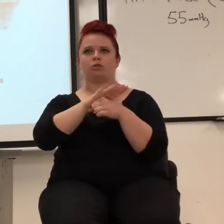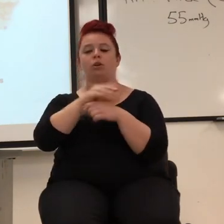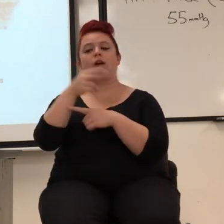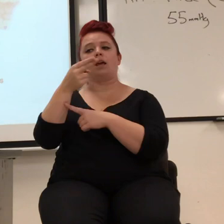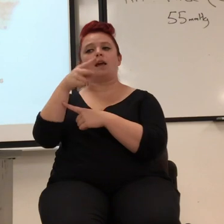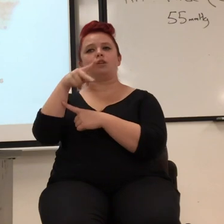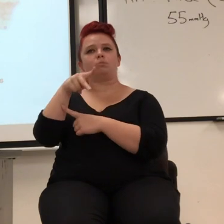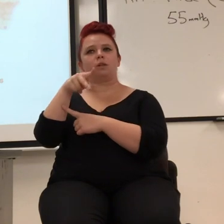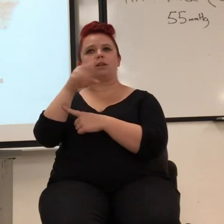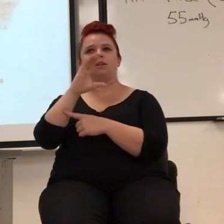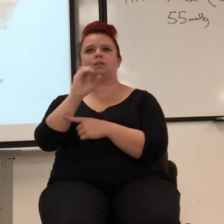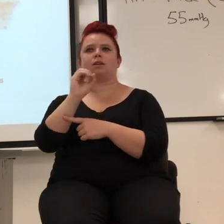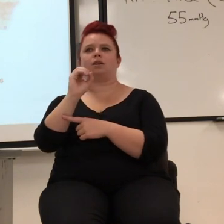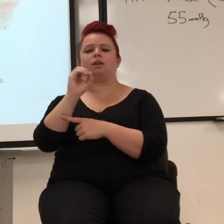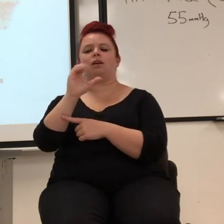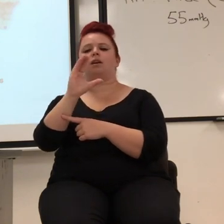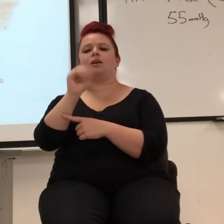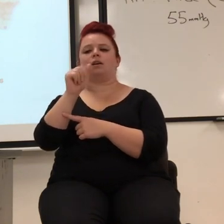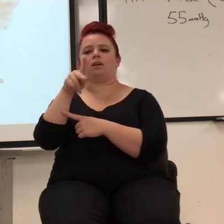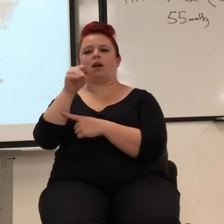pressure.